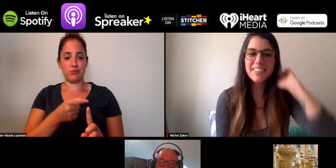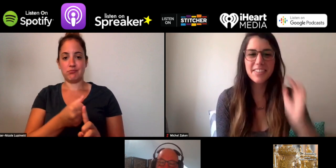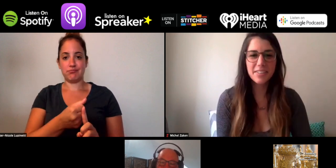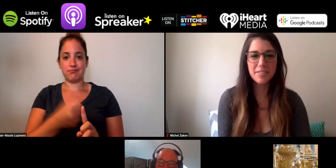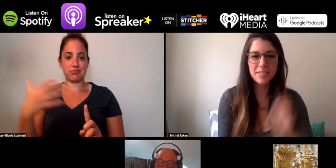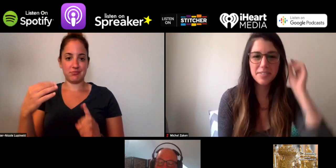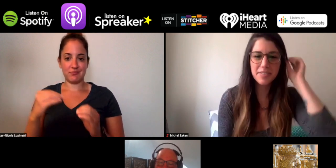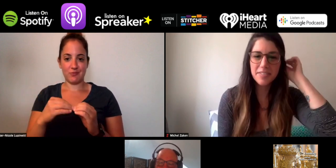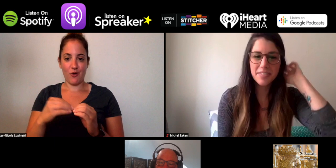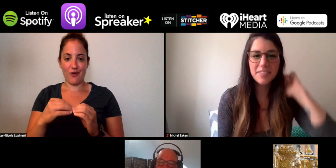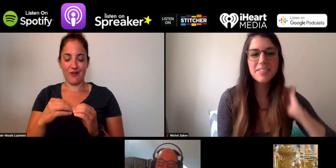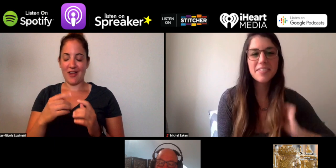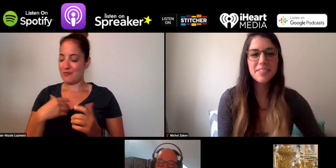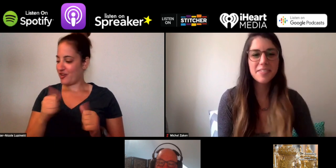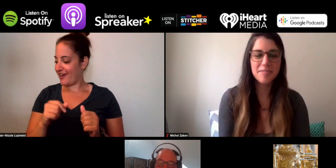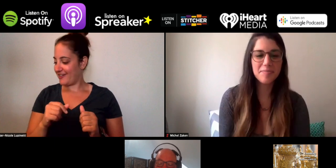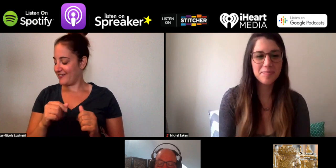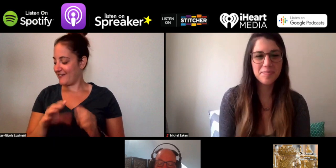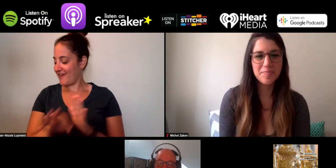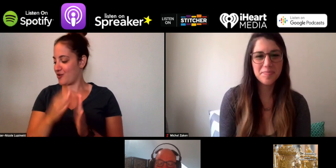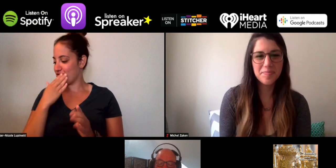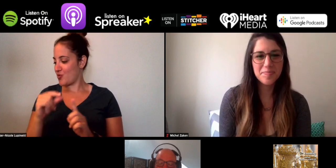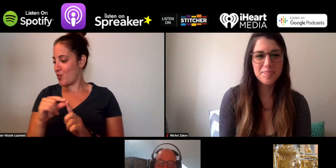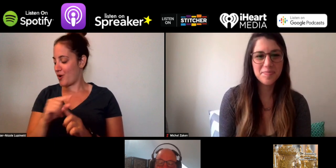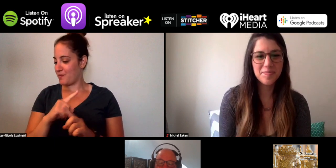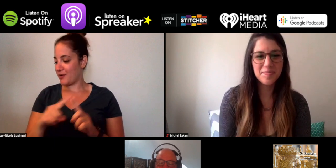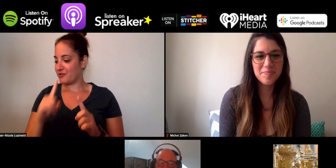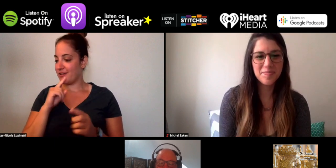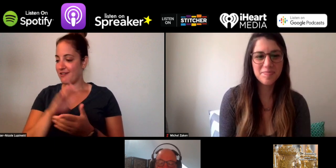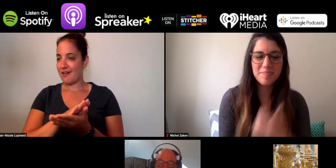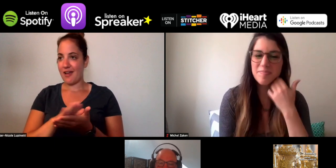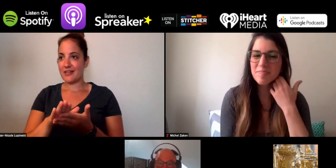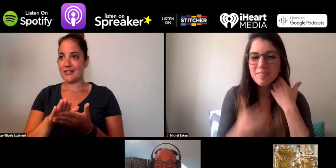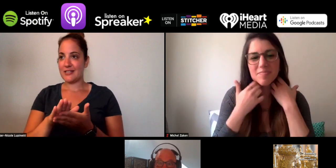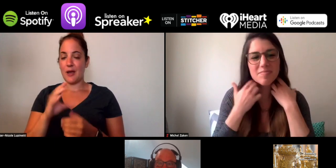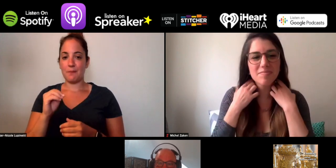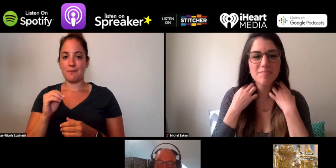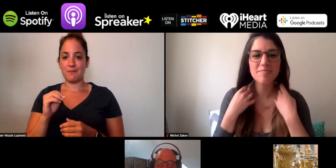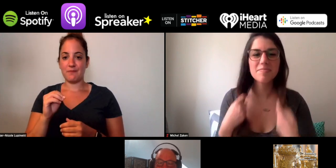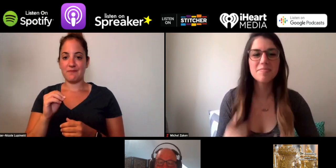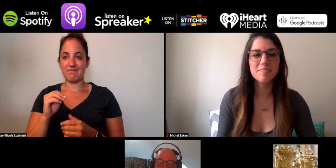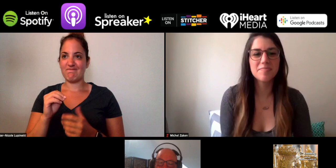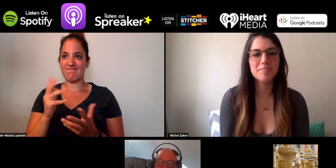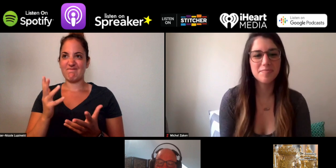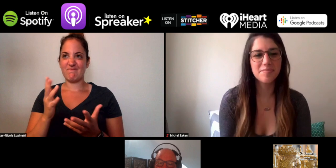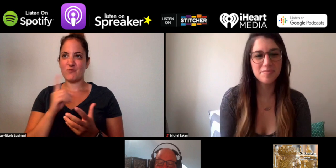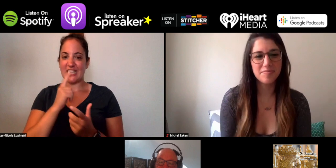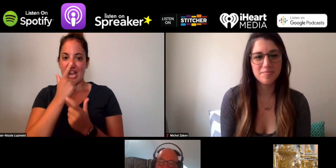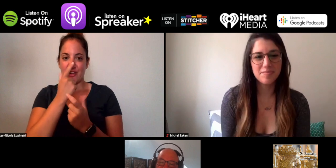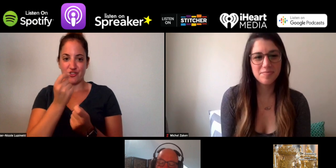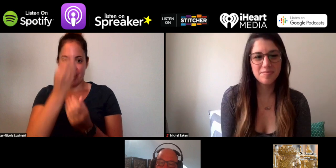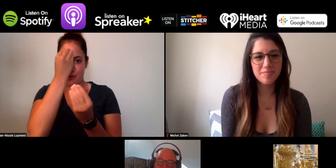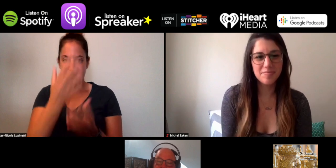Just trying to start from one word, but really a nice, so much really interesting material about